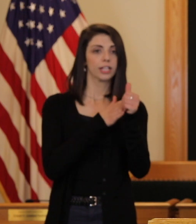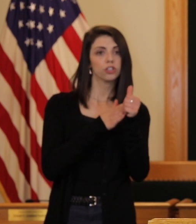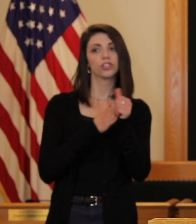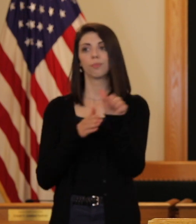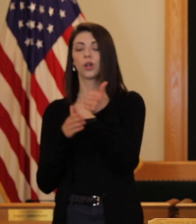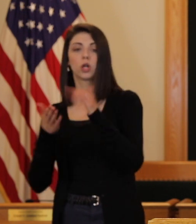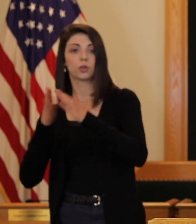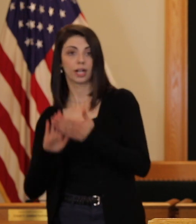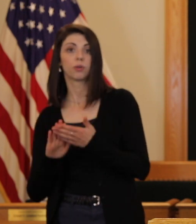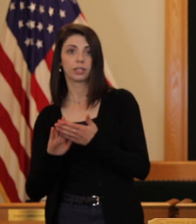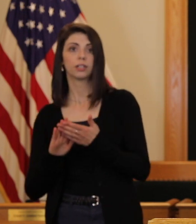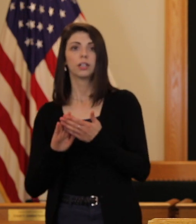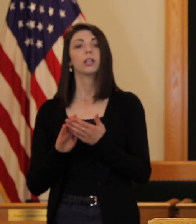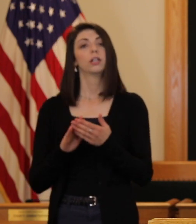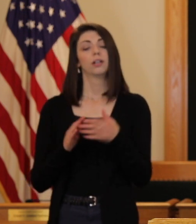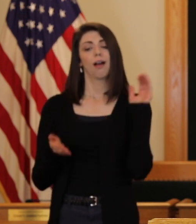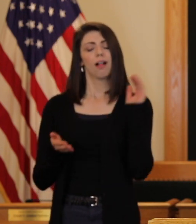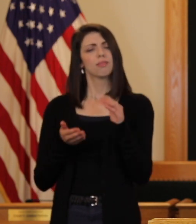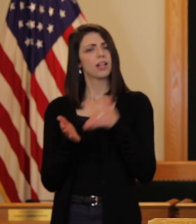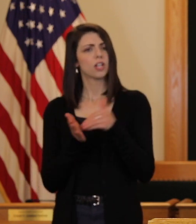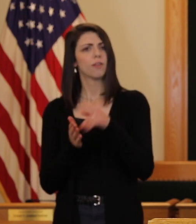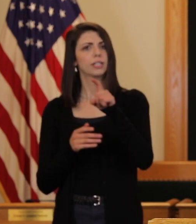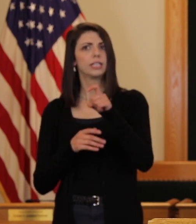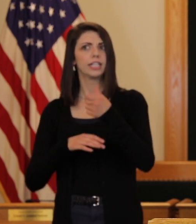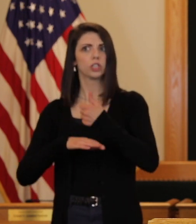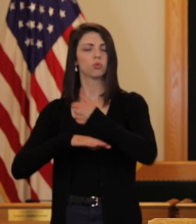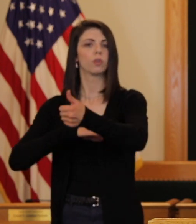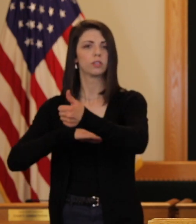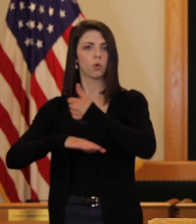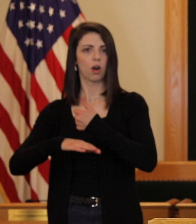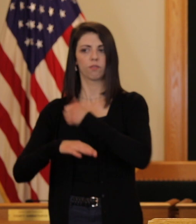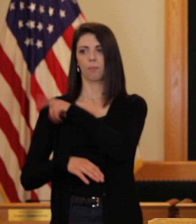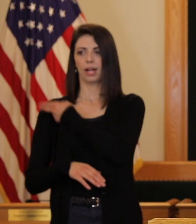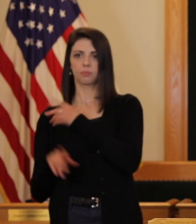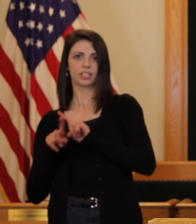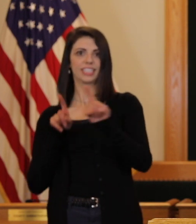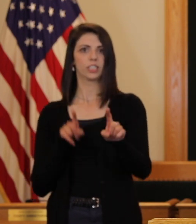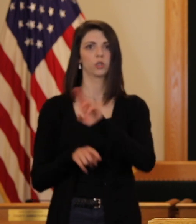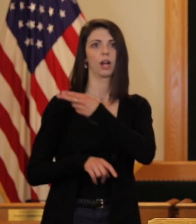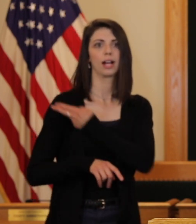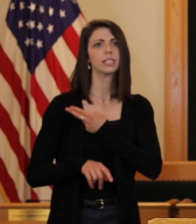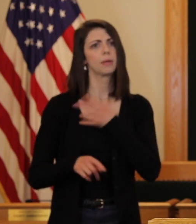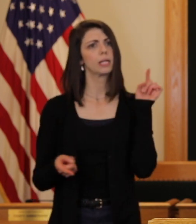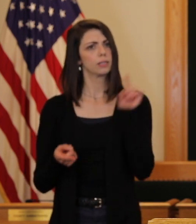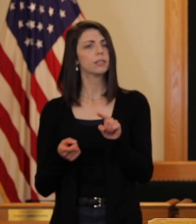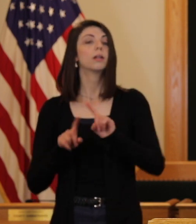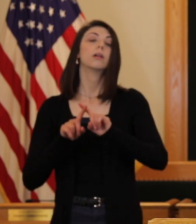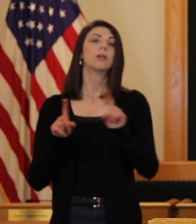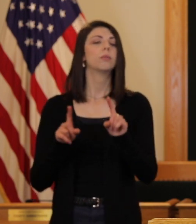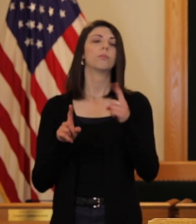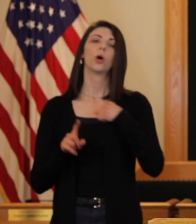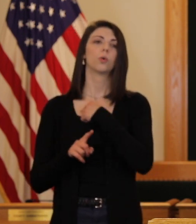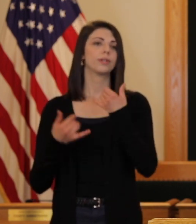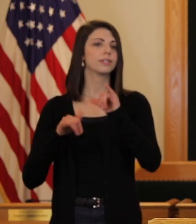has decreased over the past few months because people are worried of getting exposed to the virus. But we have seen an outpouring of generosity